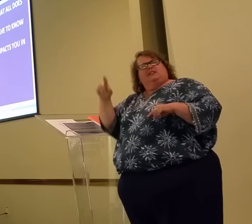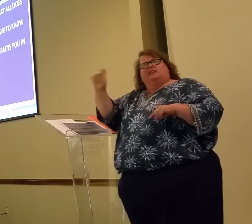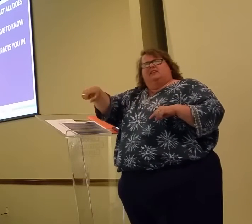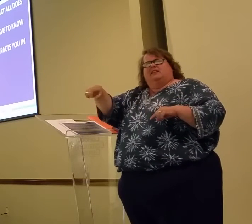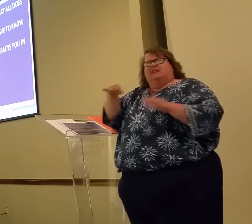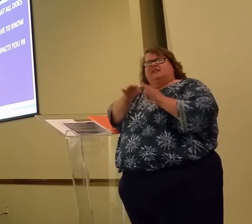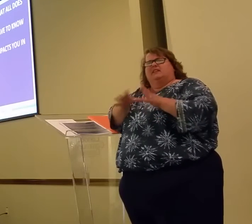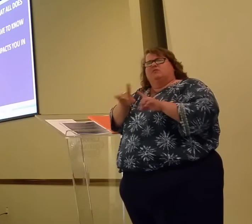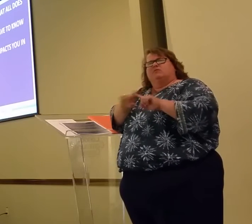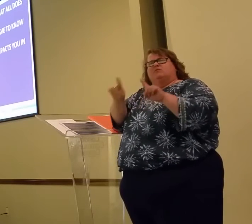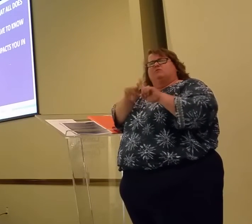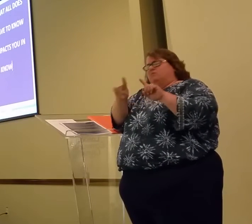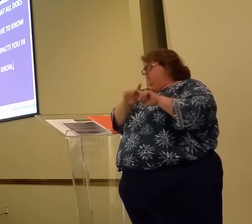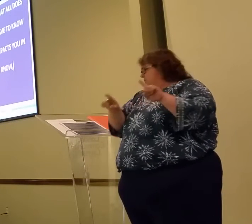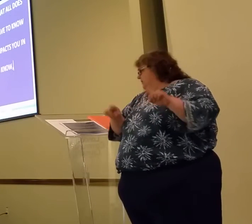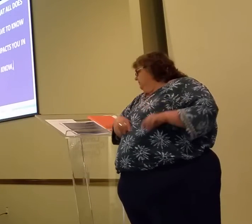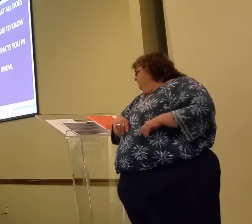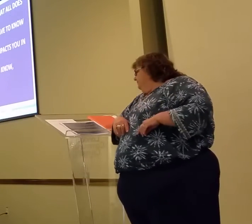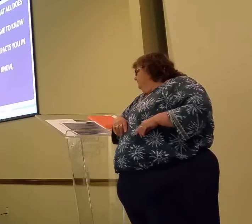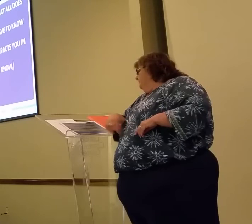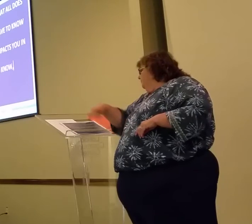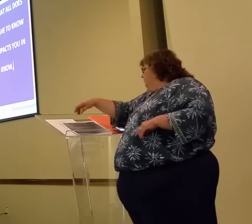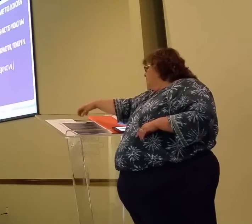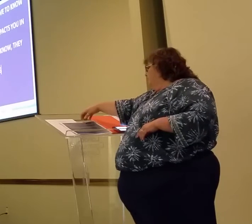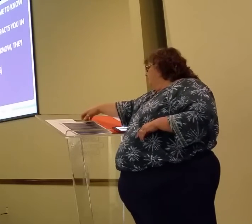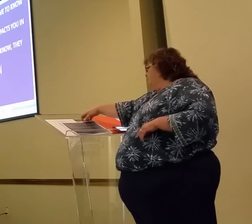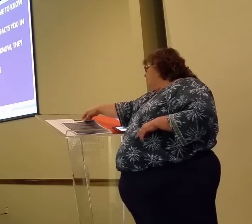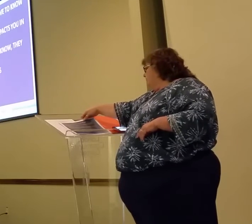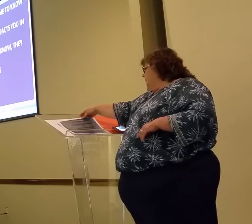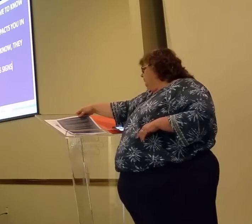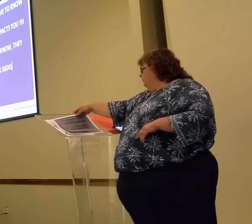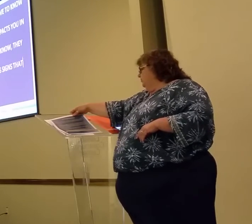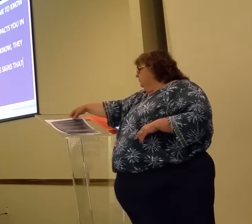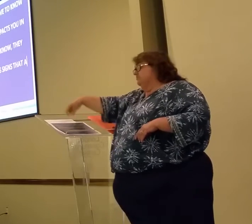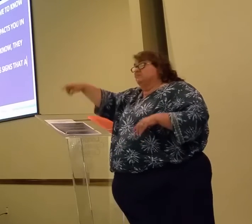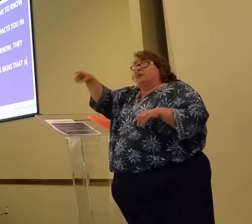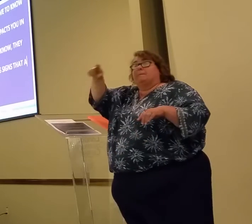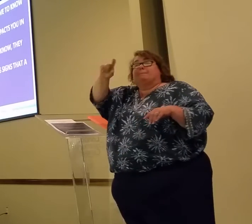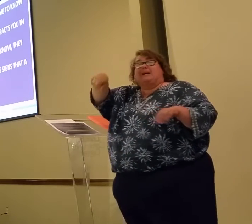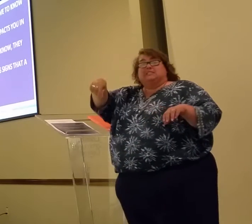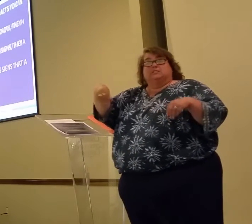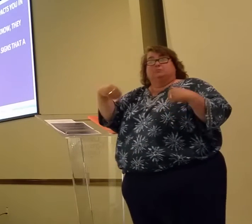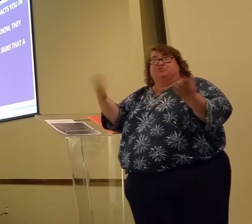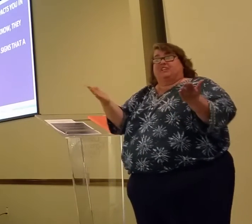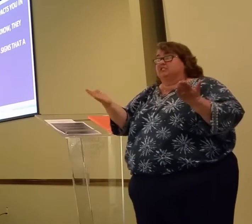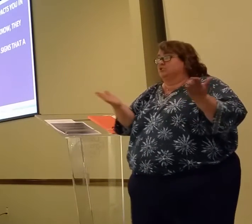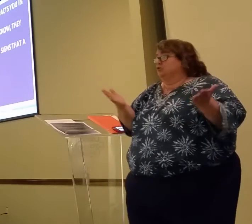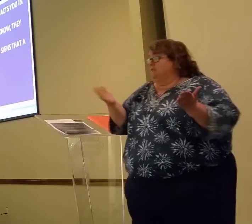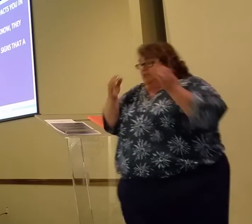You know, they have to know the various signs that a deaf person may use. They